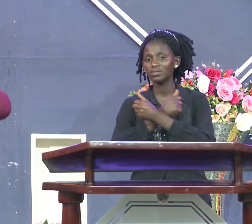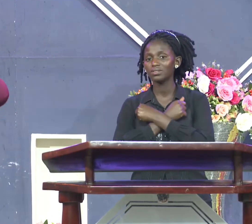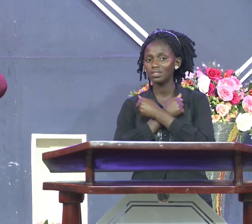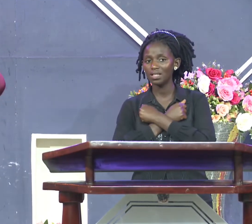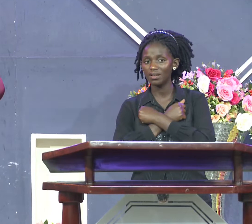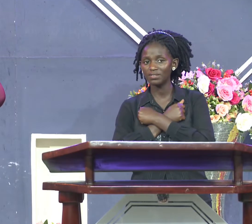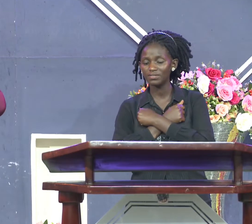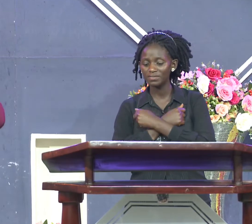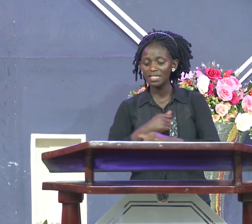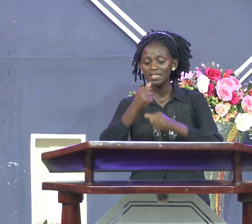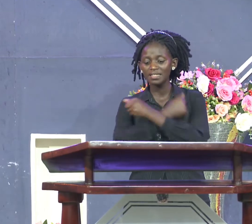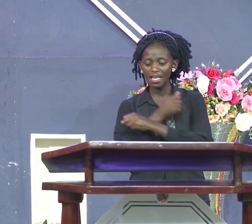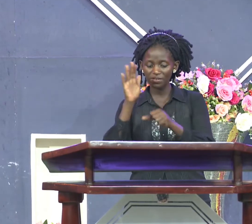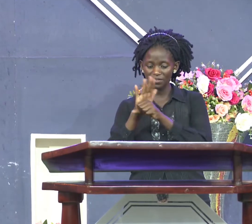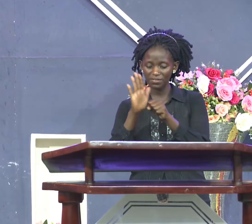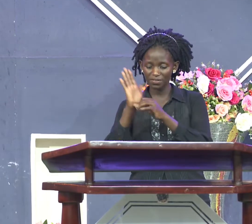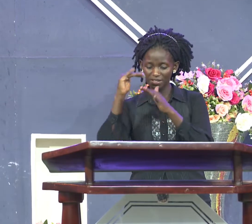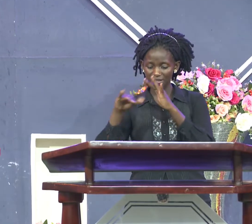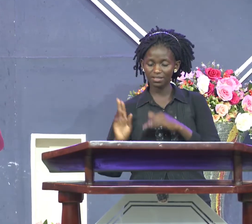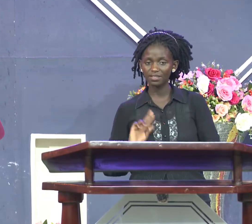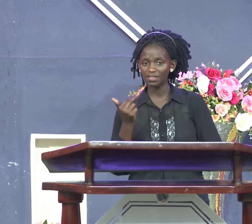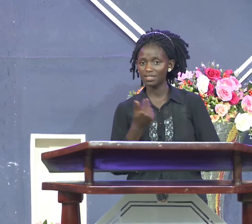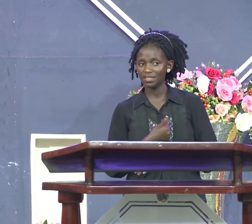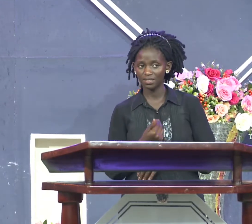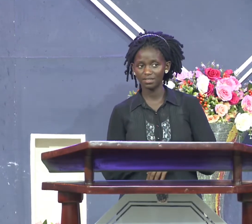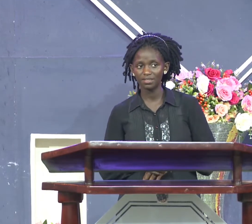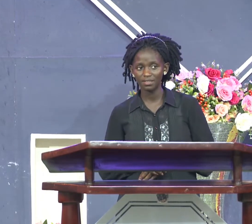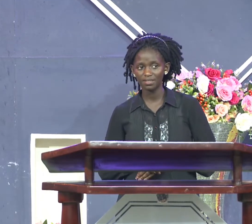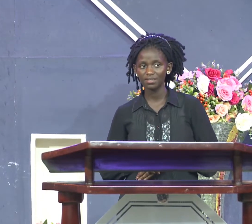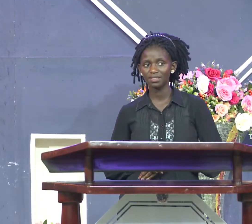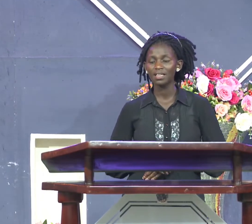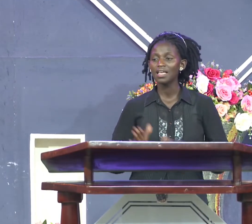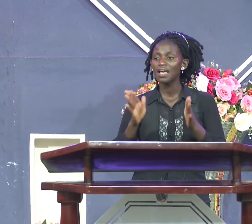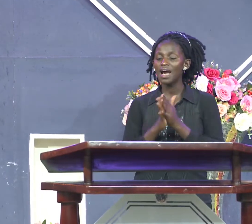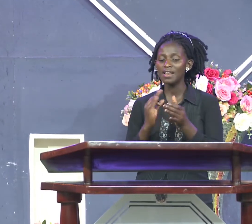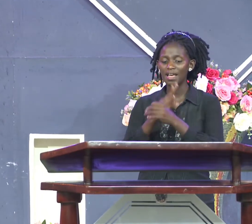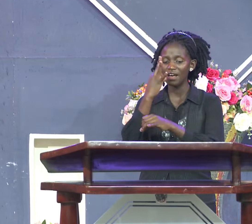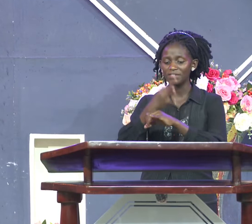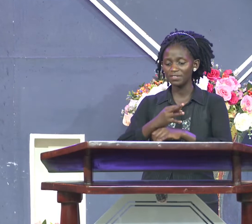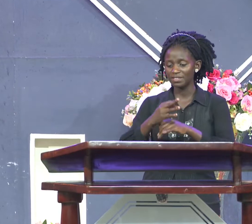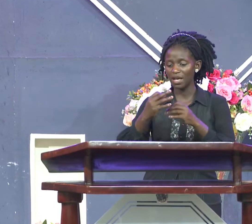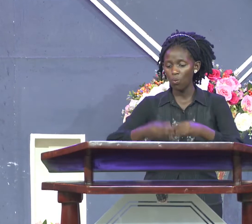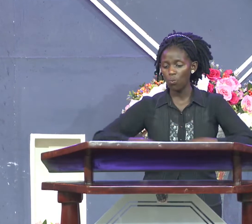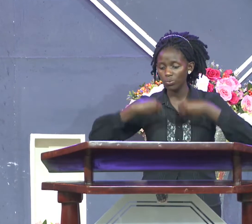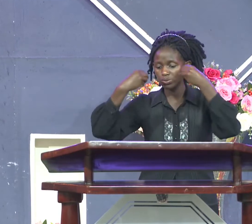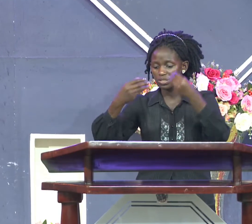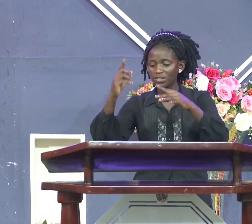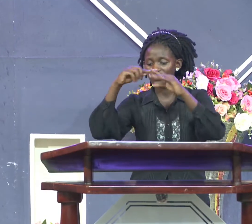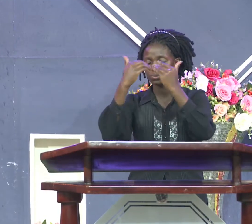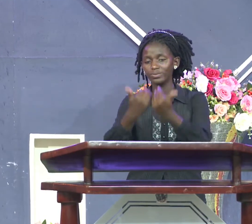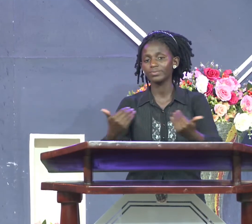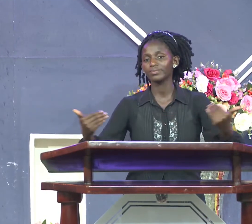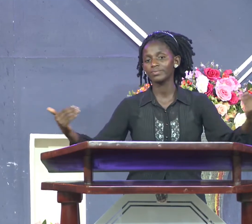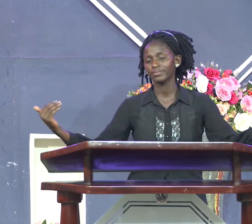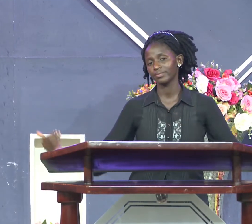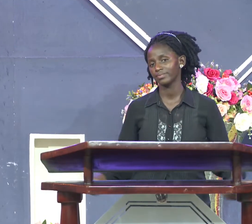to love, that love will be full in us. Then after